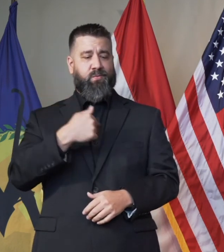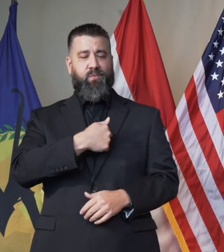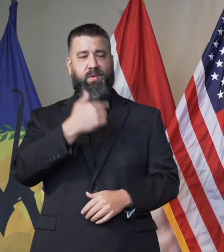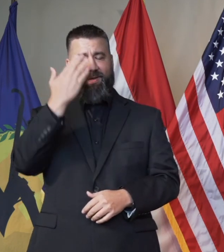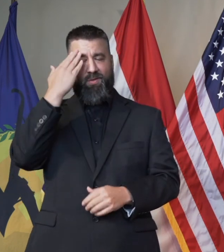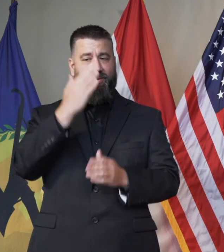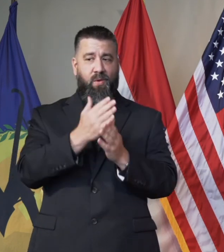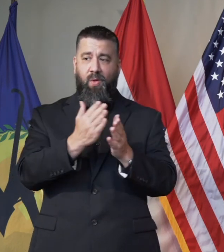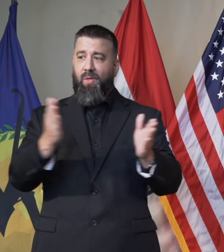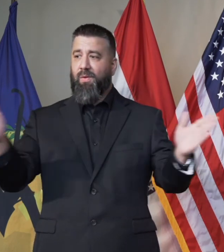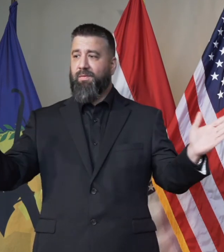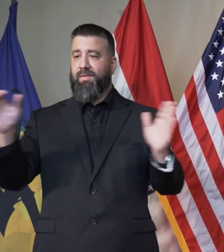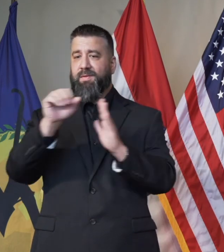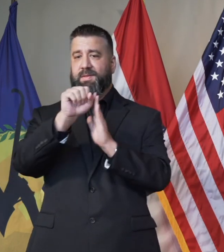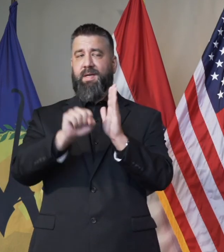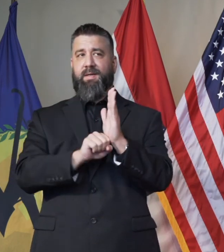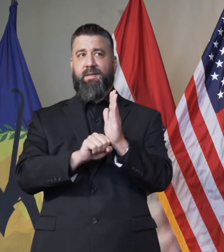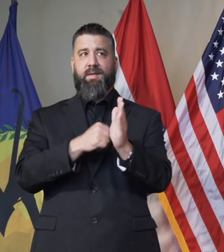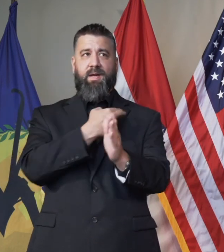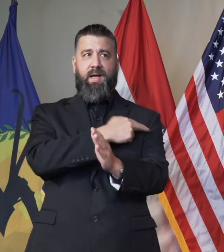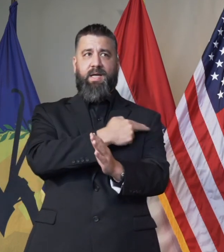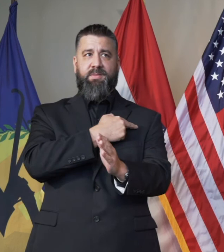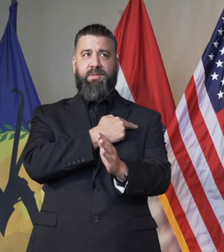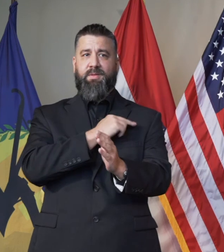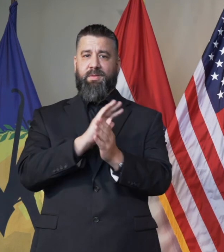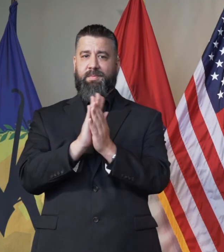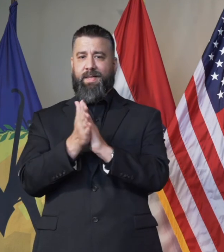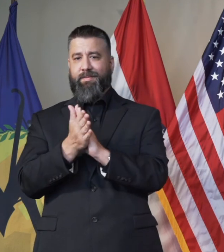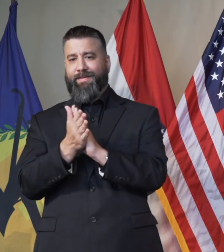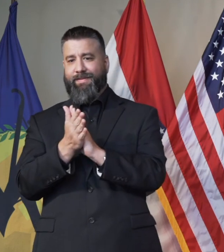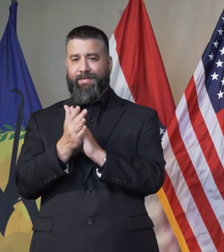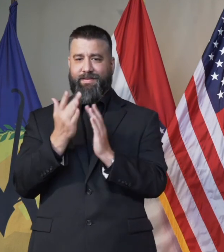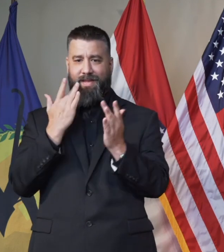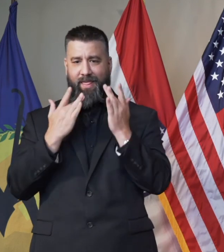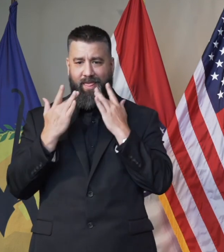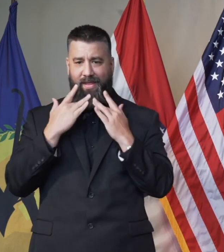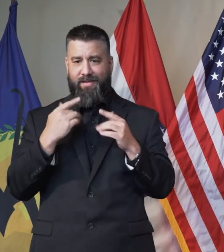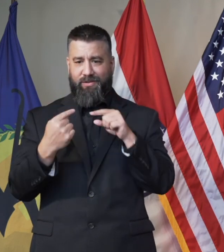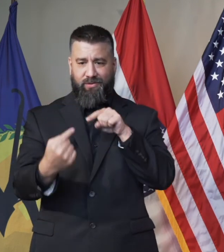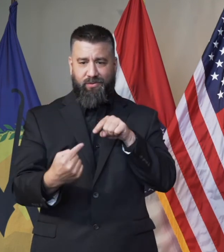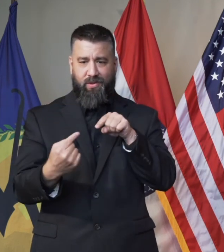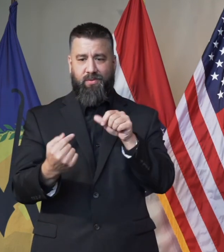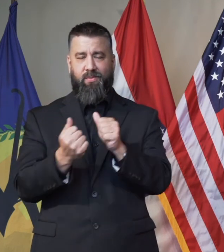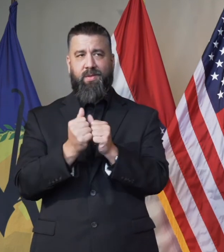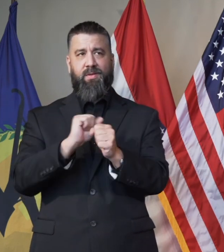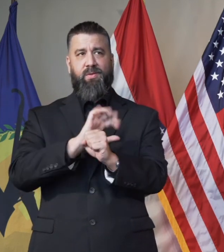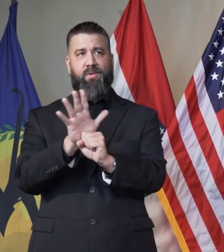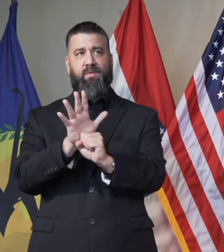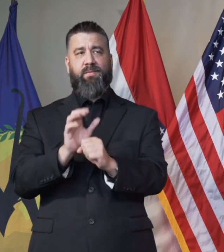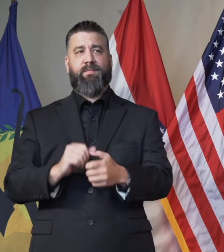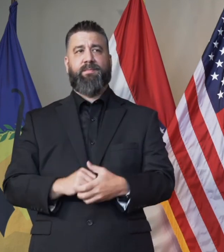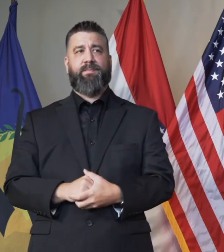across the state, hospitals are becoming challenged in managing their COVID patients.